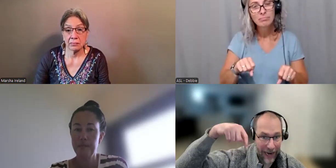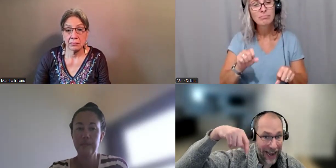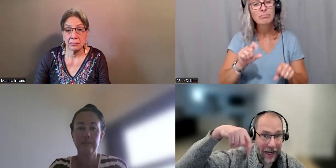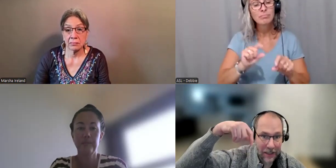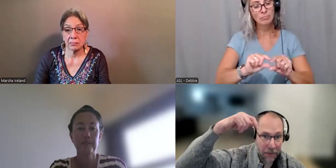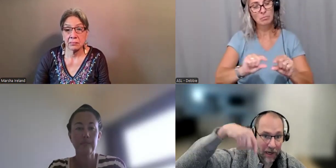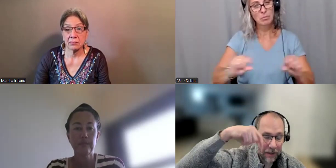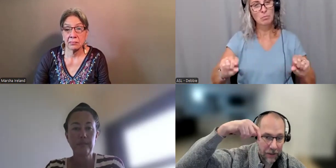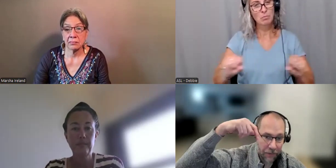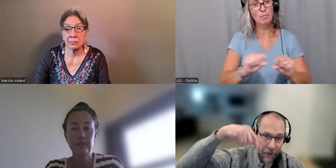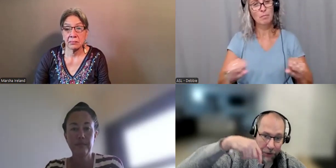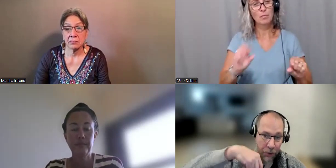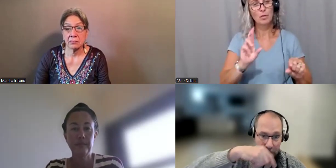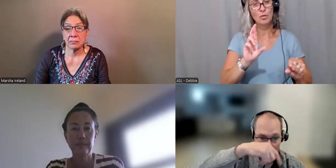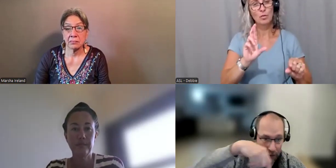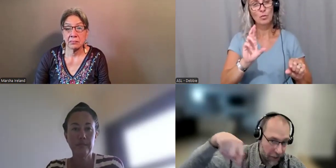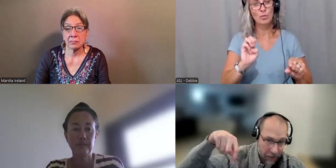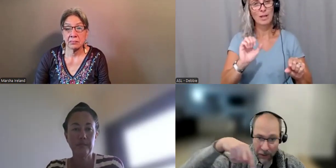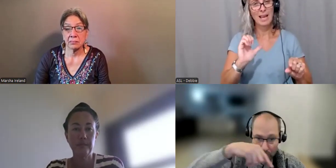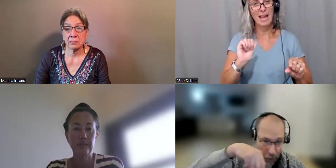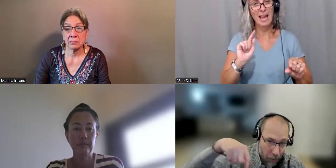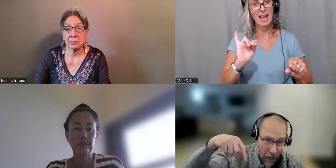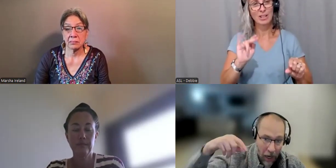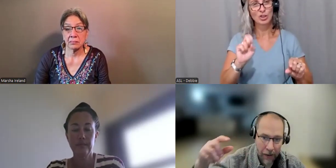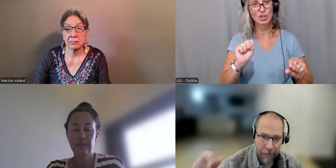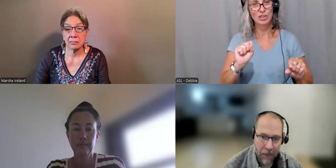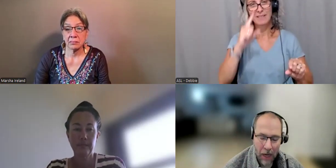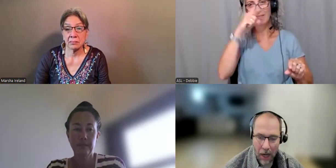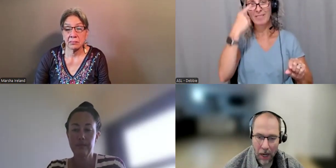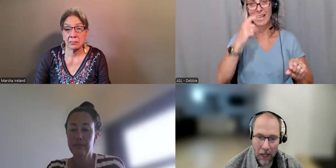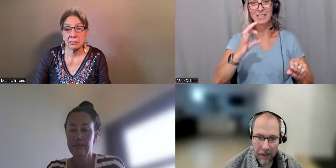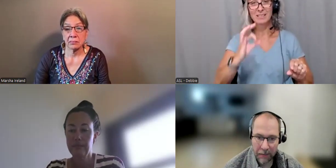the reacts button of your Zoom down in the toolbar.